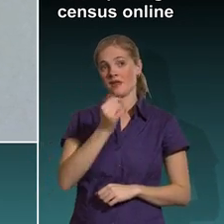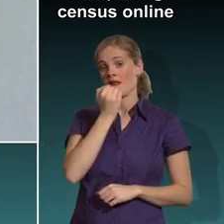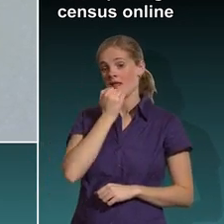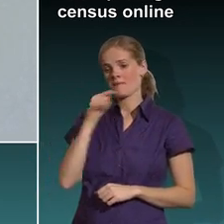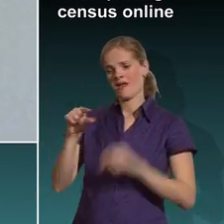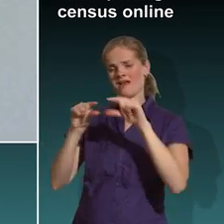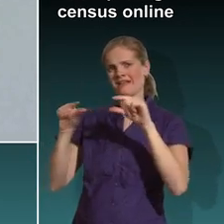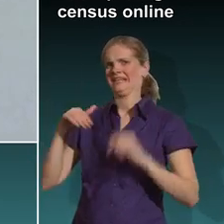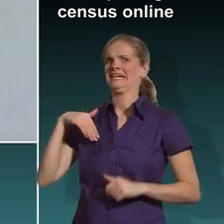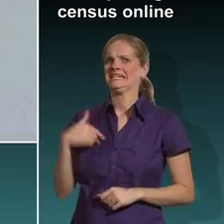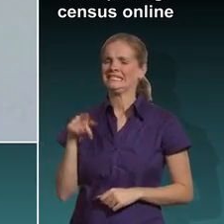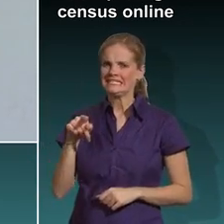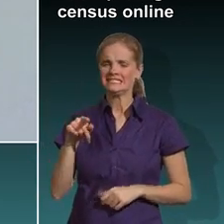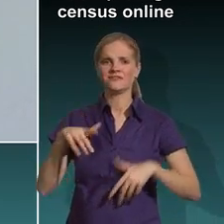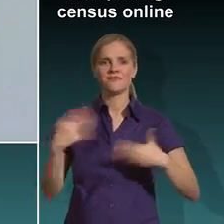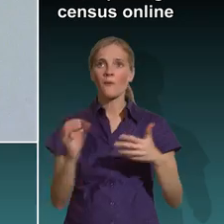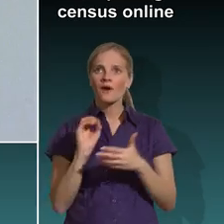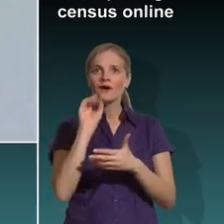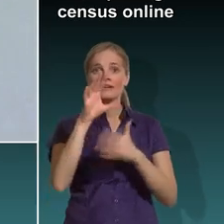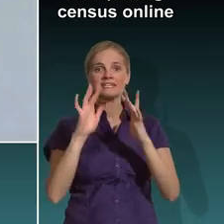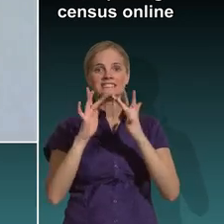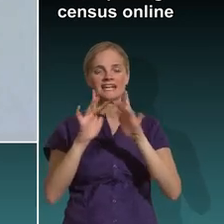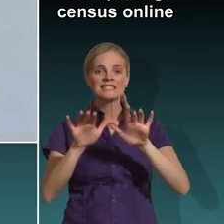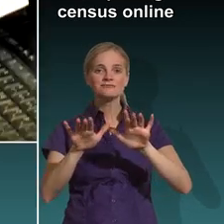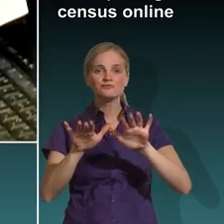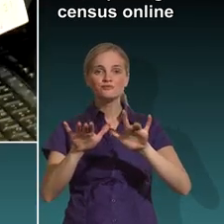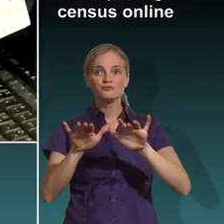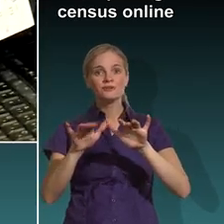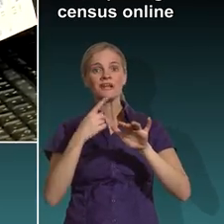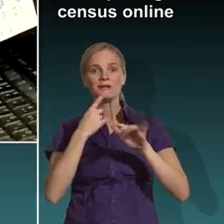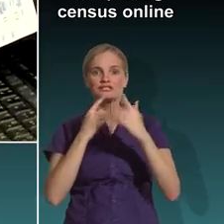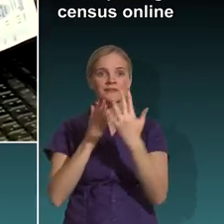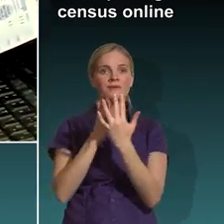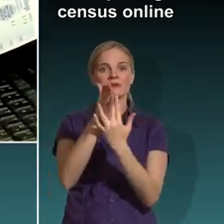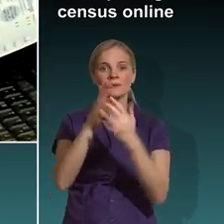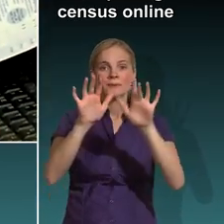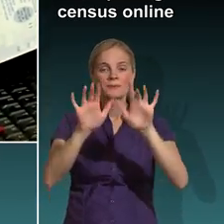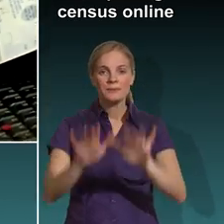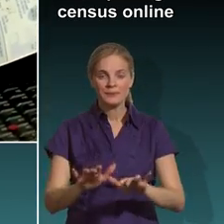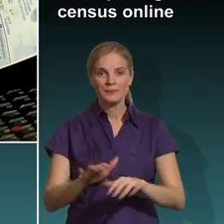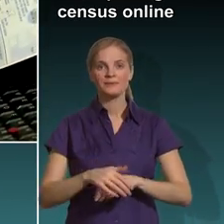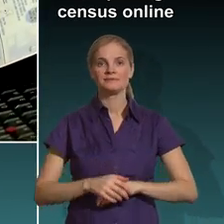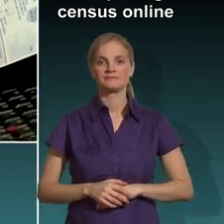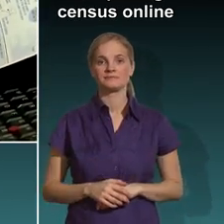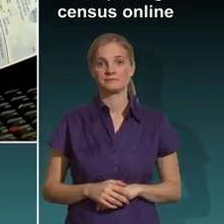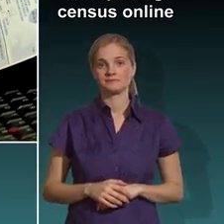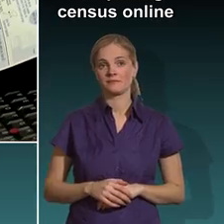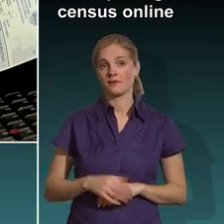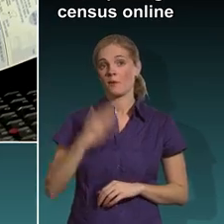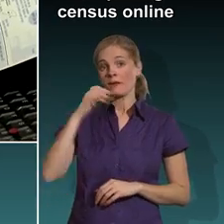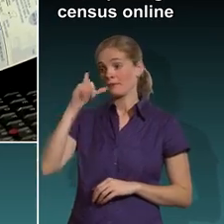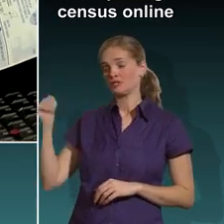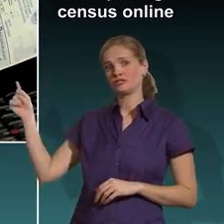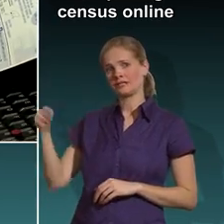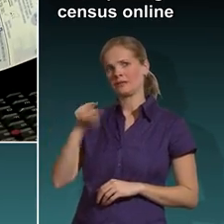corner. Those numbers are required to log on to the internet. The collector will give you an internet